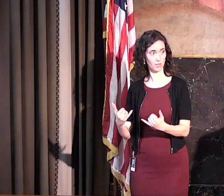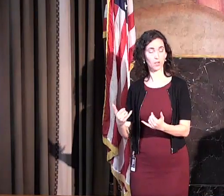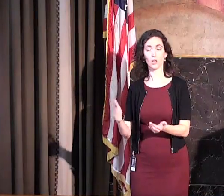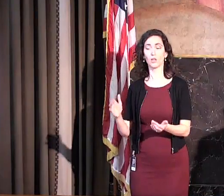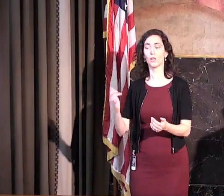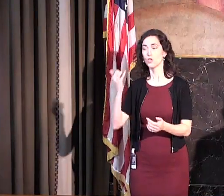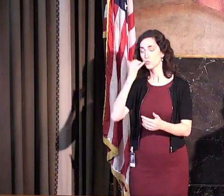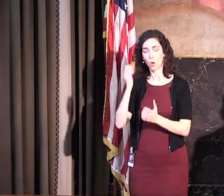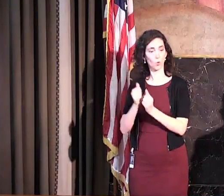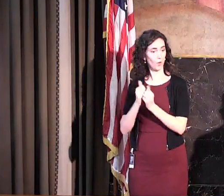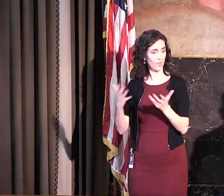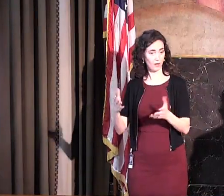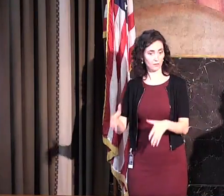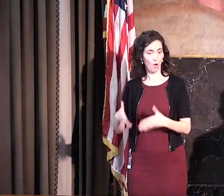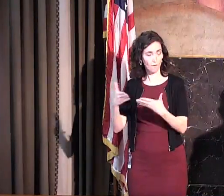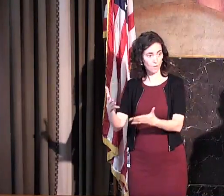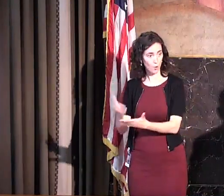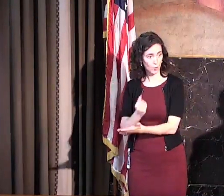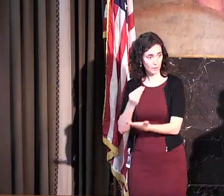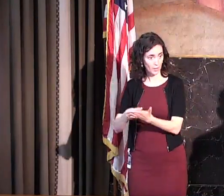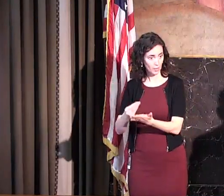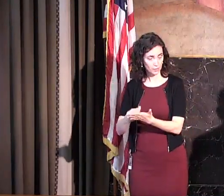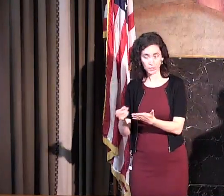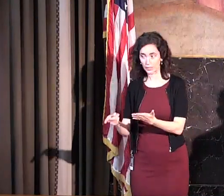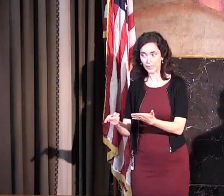than it would have been absent the lottery.